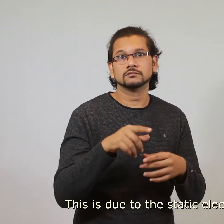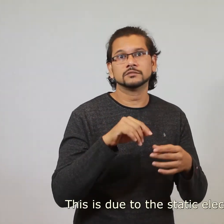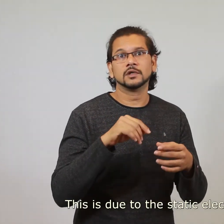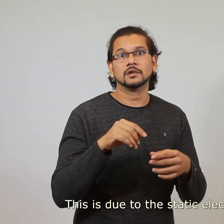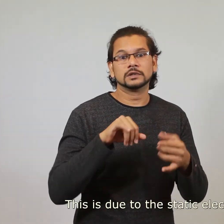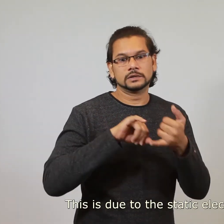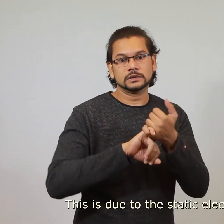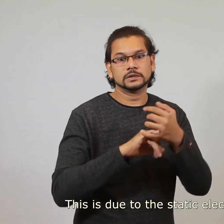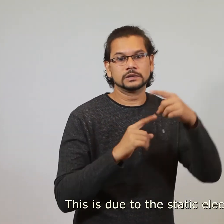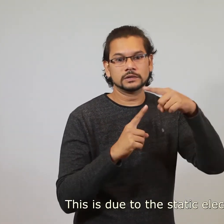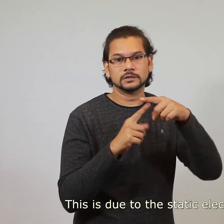to static electrical force.